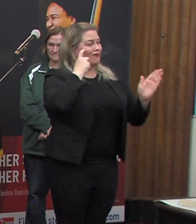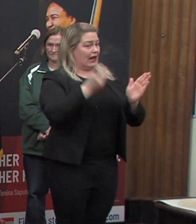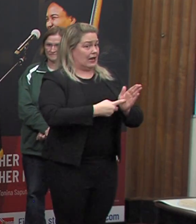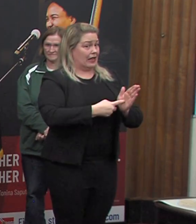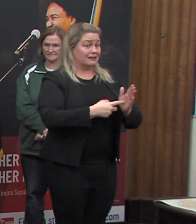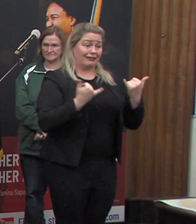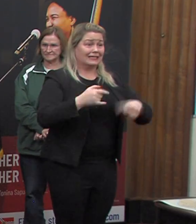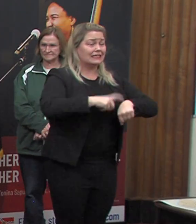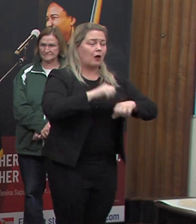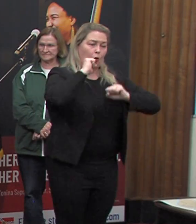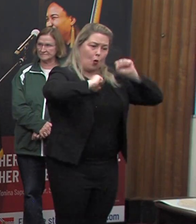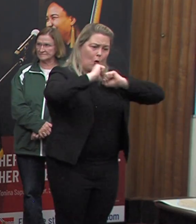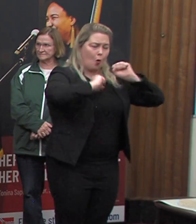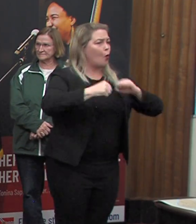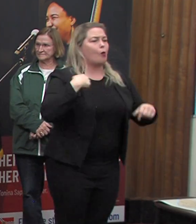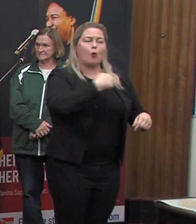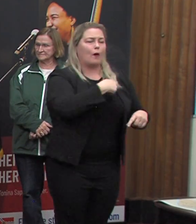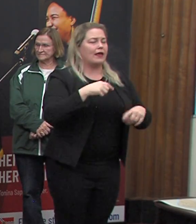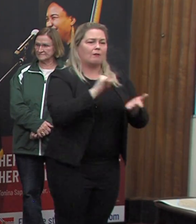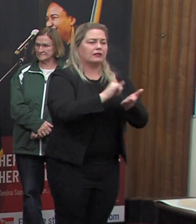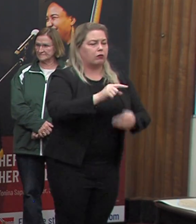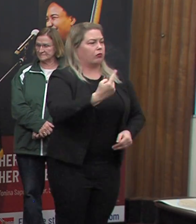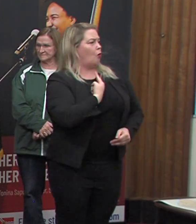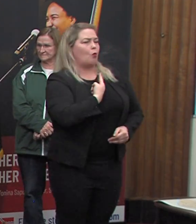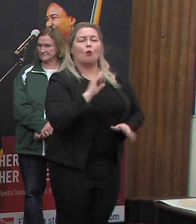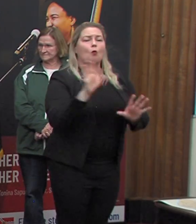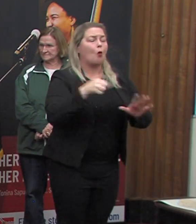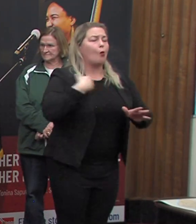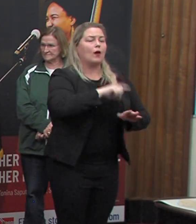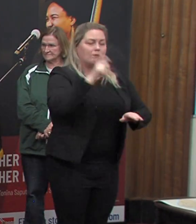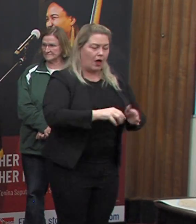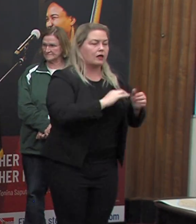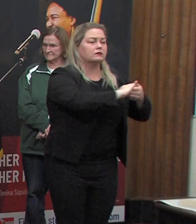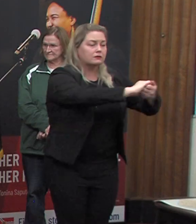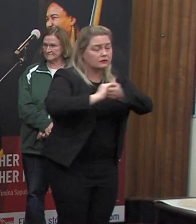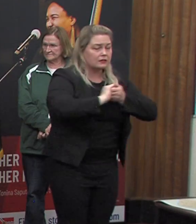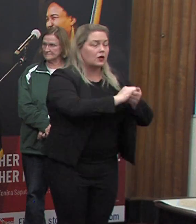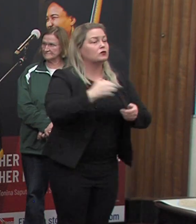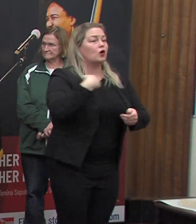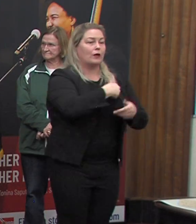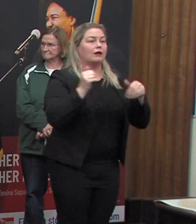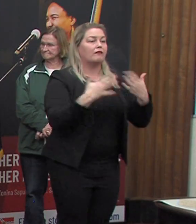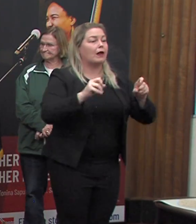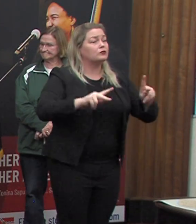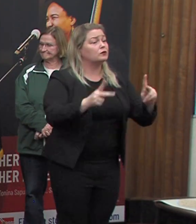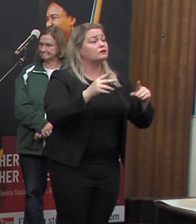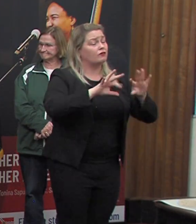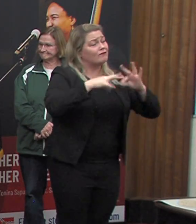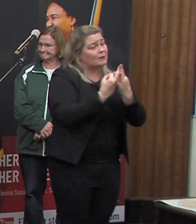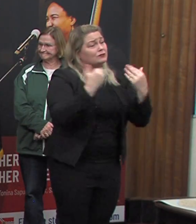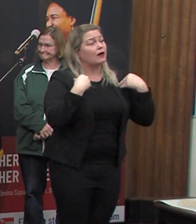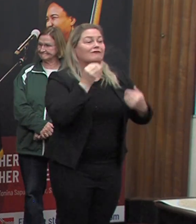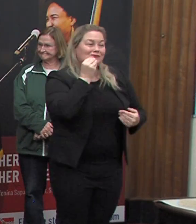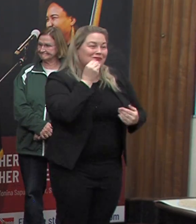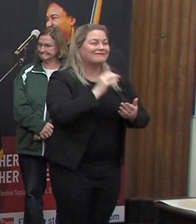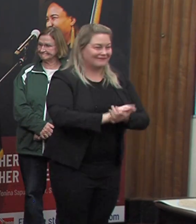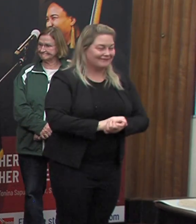get through this, we have to work as partners and also provide that opportunity for our families to have food.